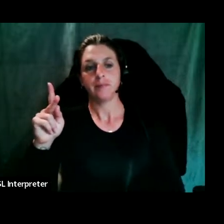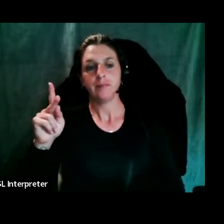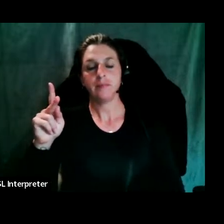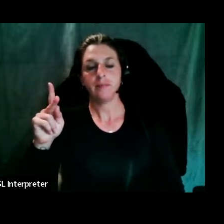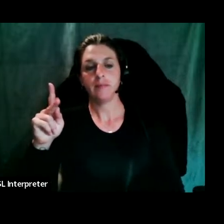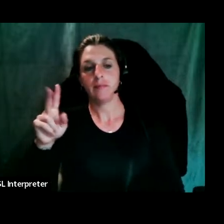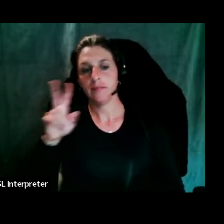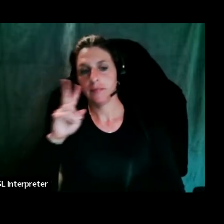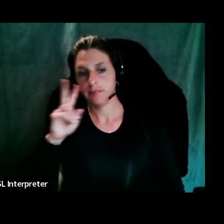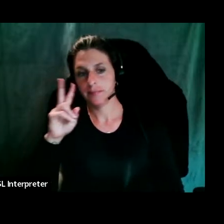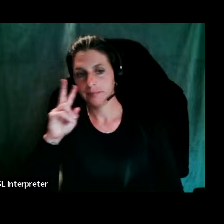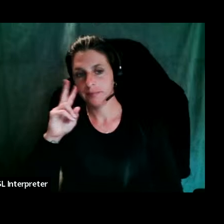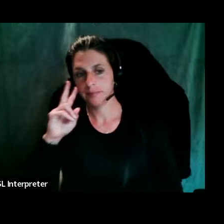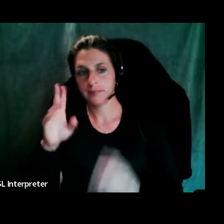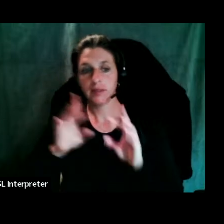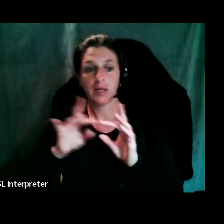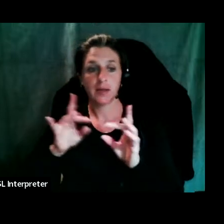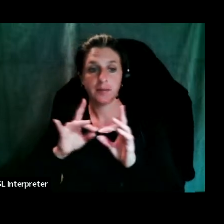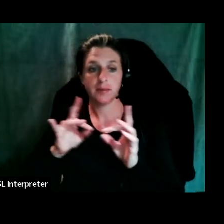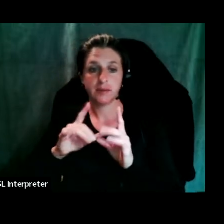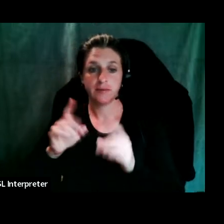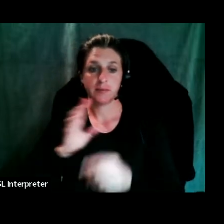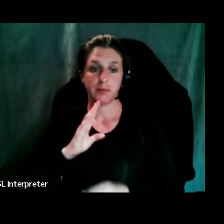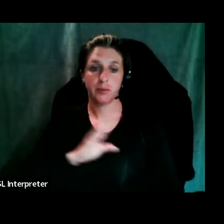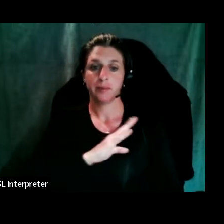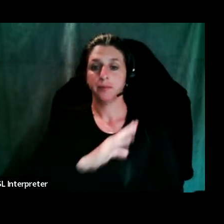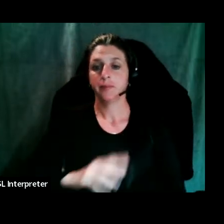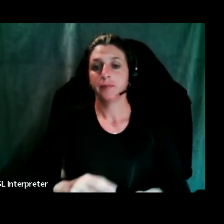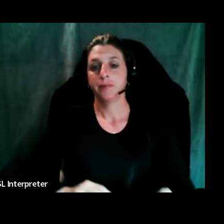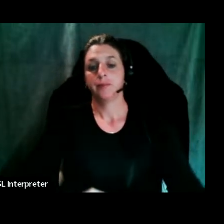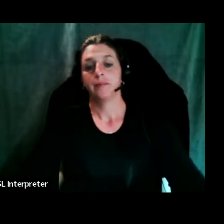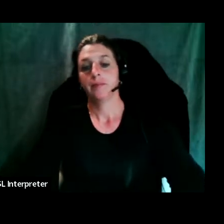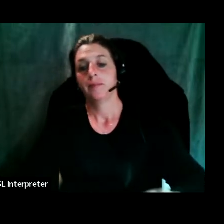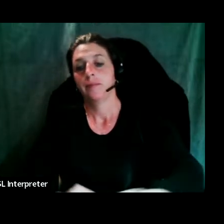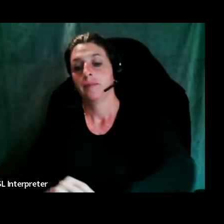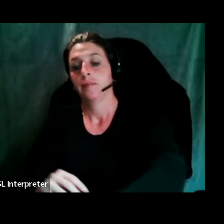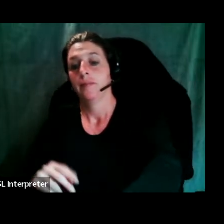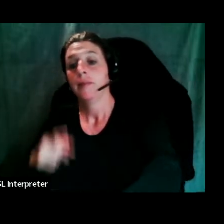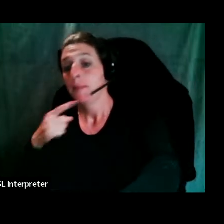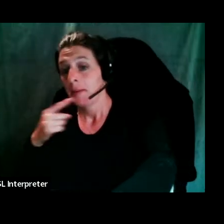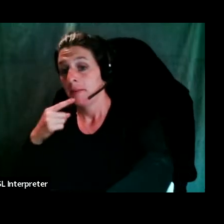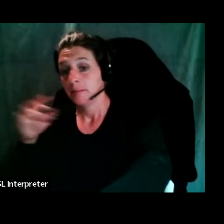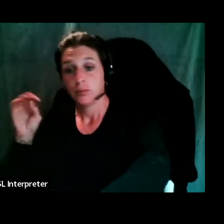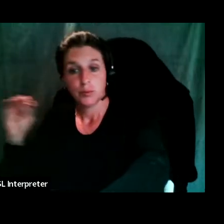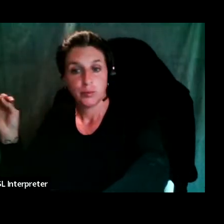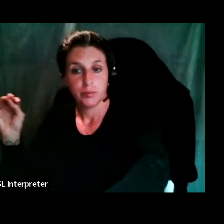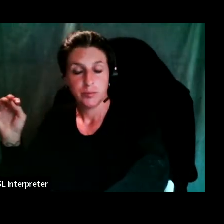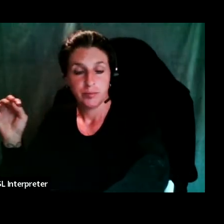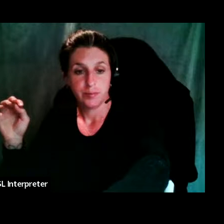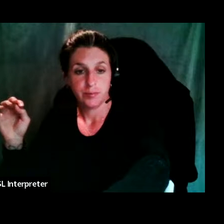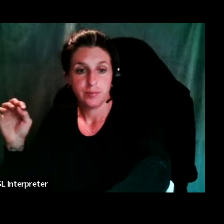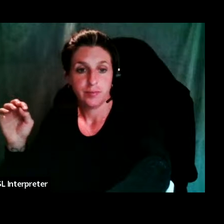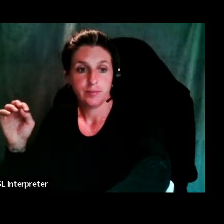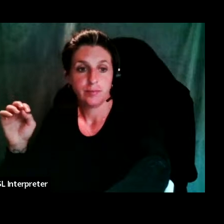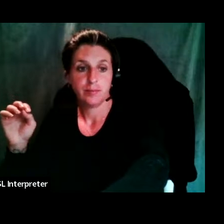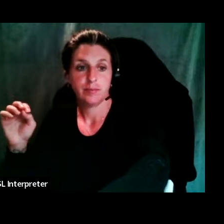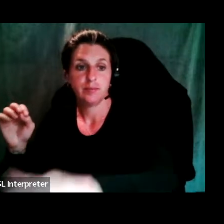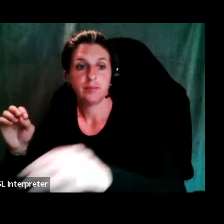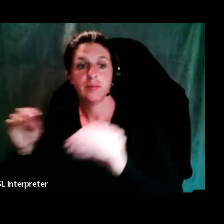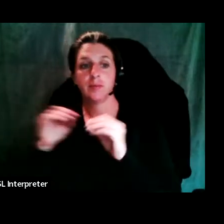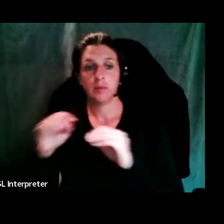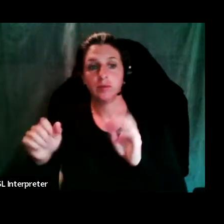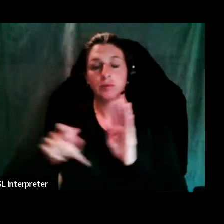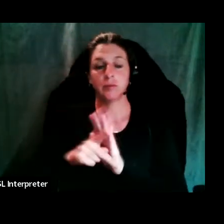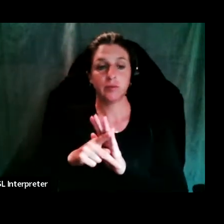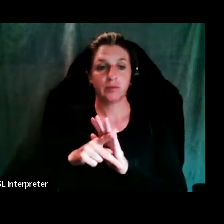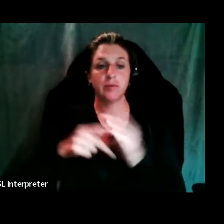Let's see, comments from the board. Comments from the public. There are none. Thank you. I make a motion to approve the